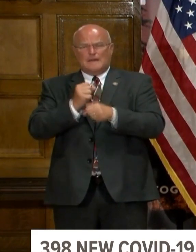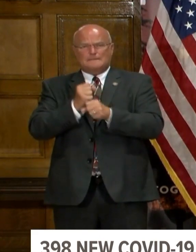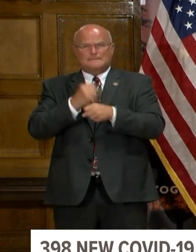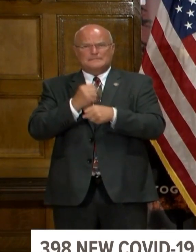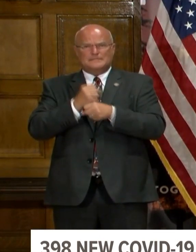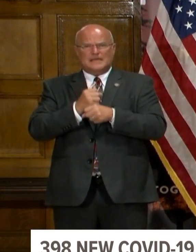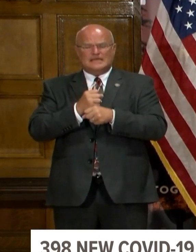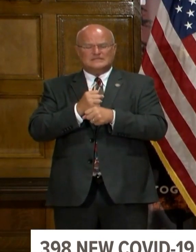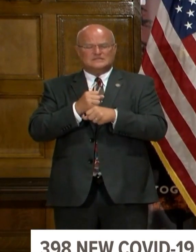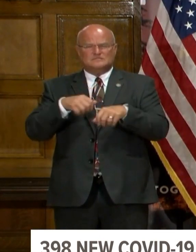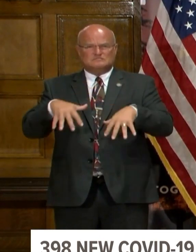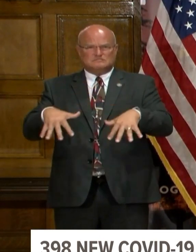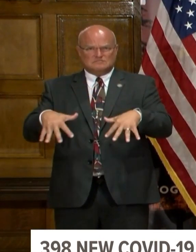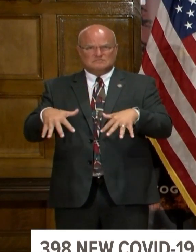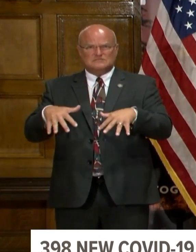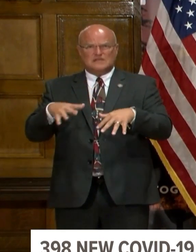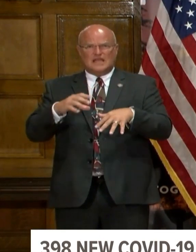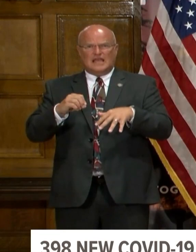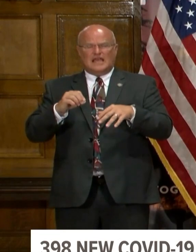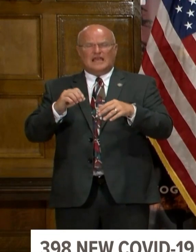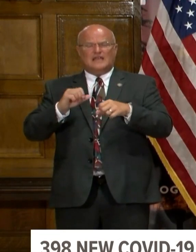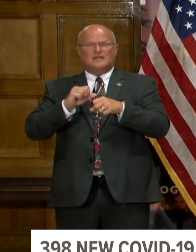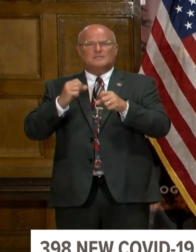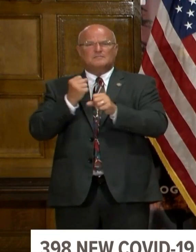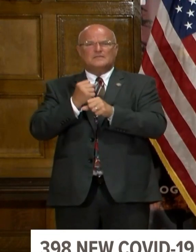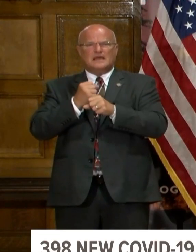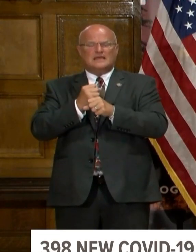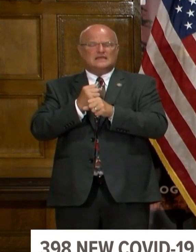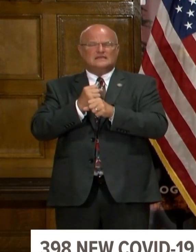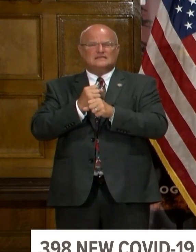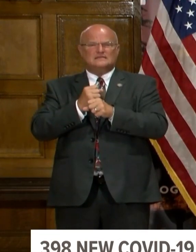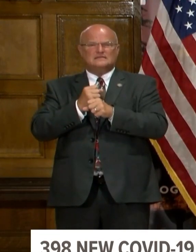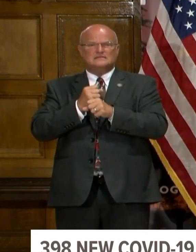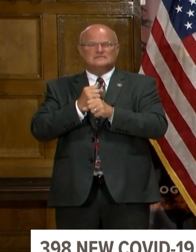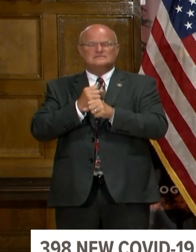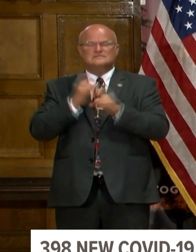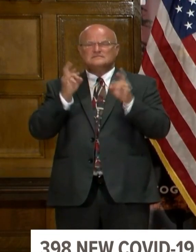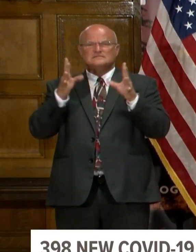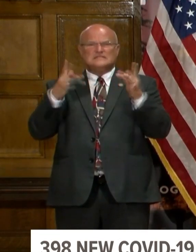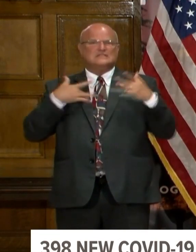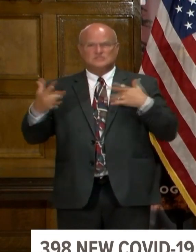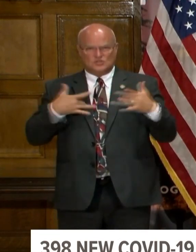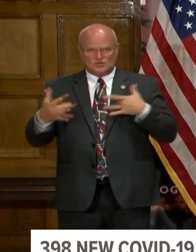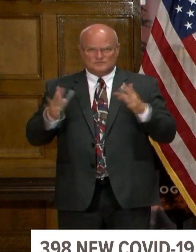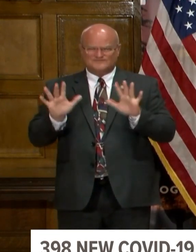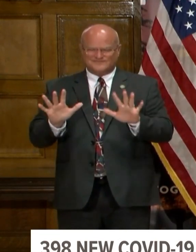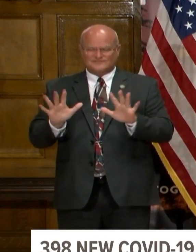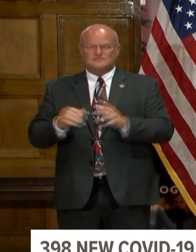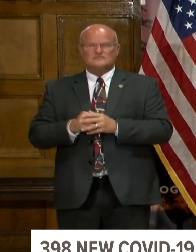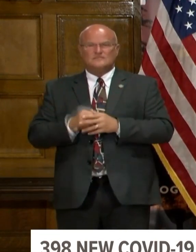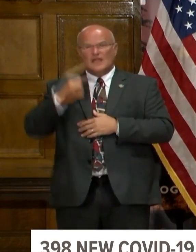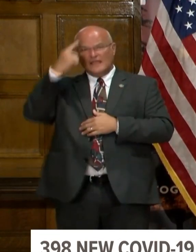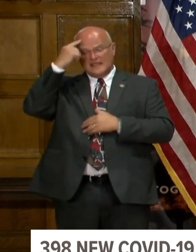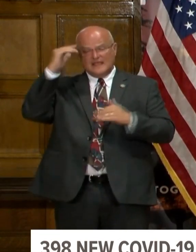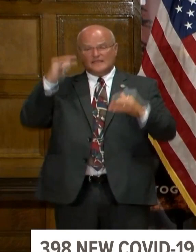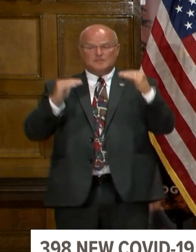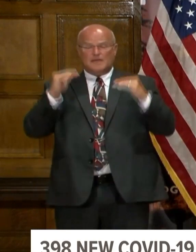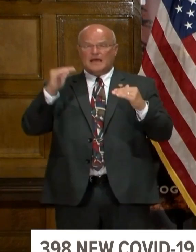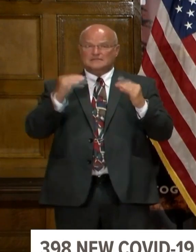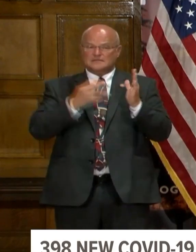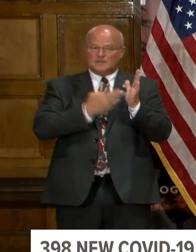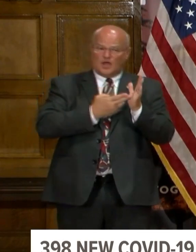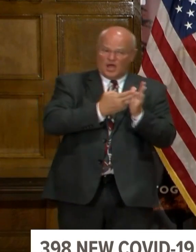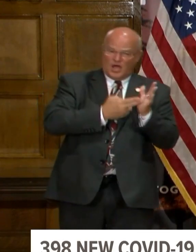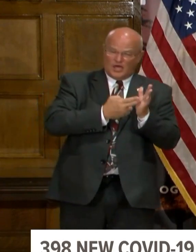it was not realistic, and it would create extraordinary concern. So I think there is that balance of being